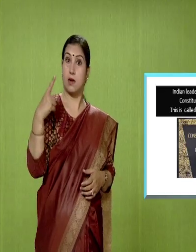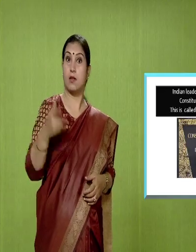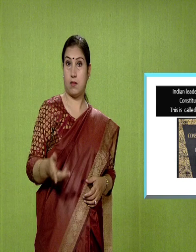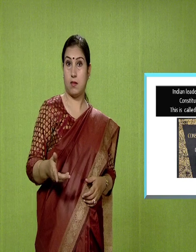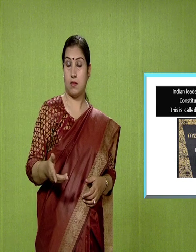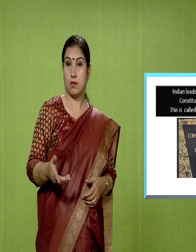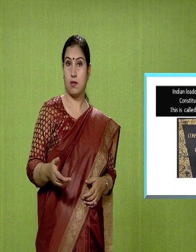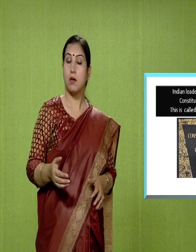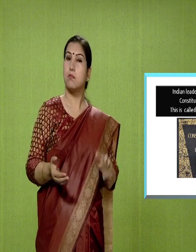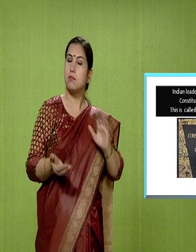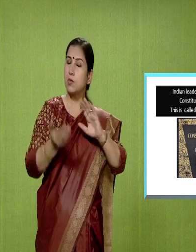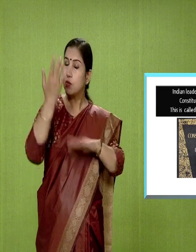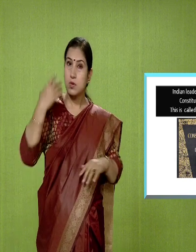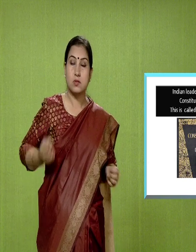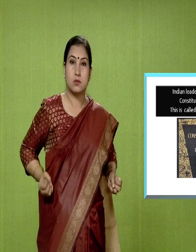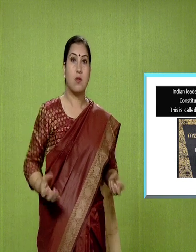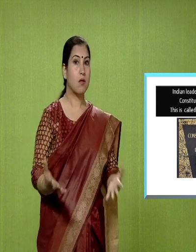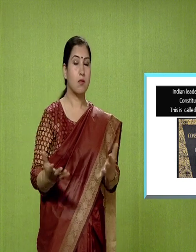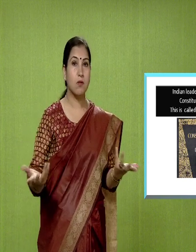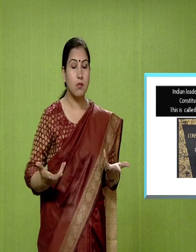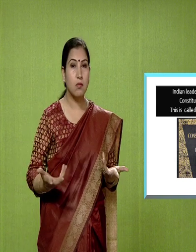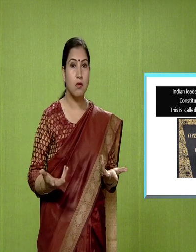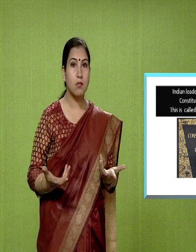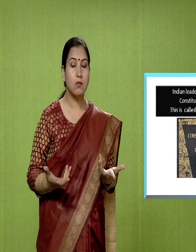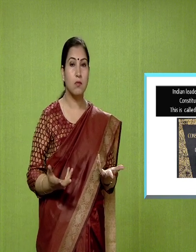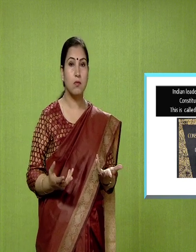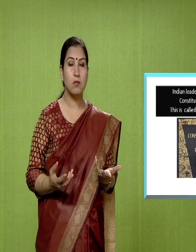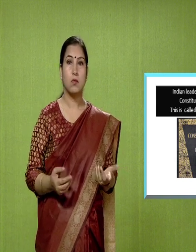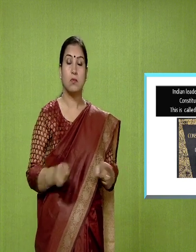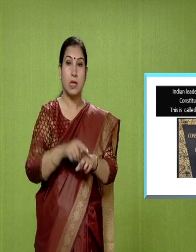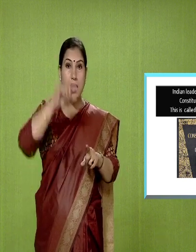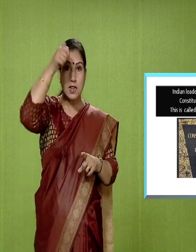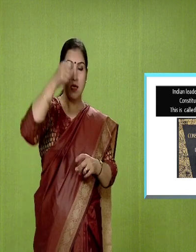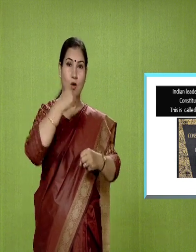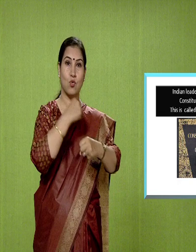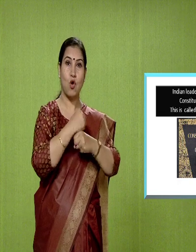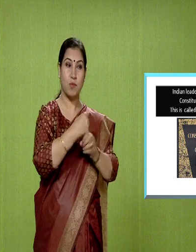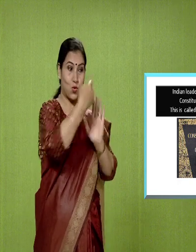leaders had started making a constitution for India?